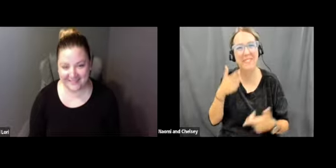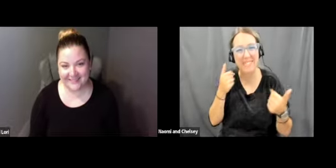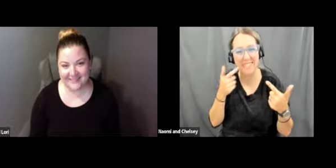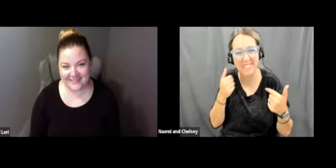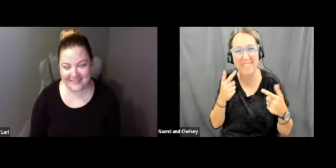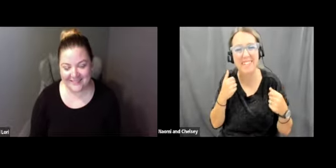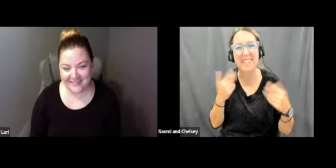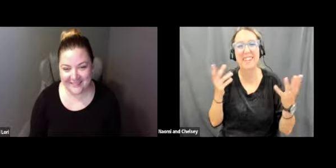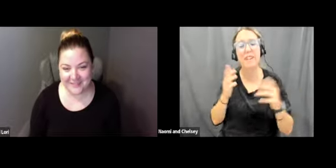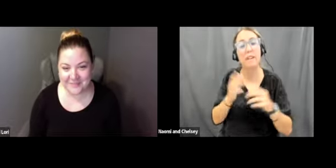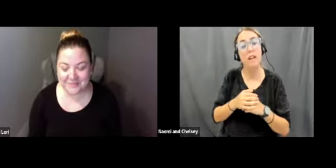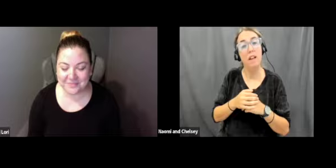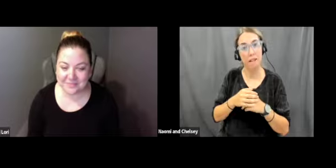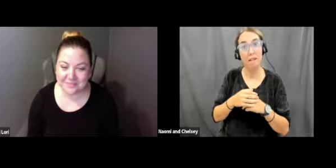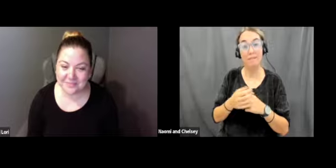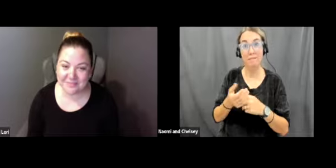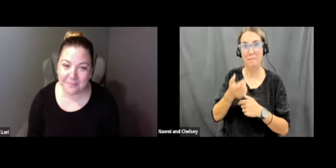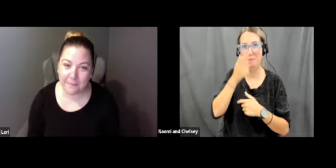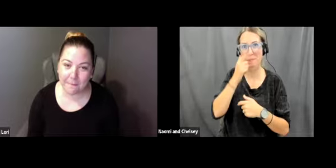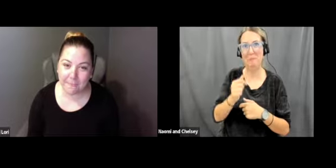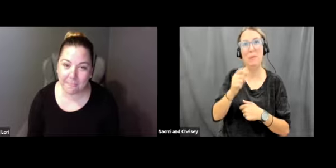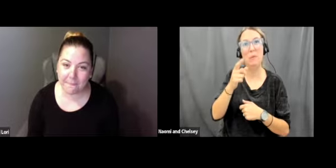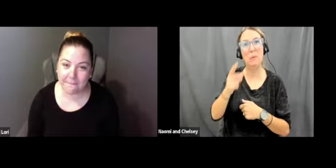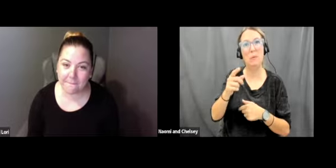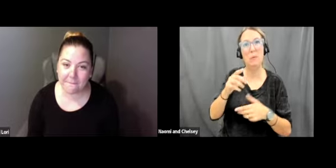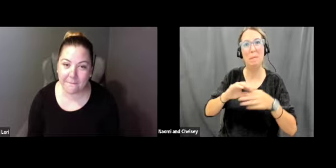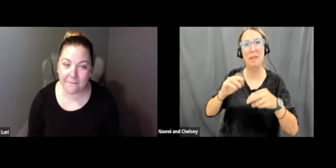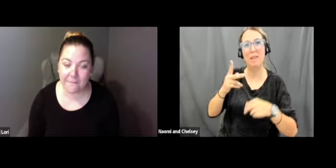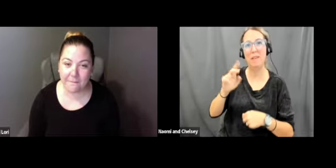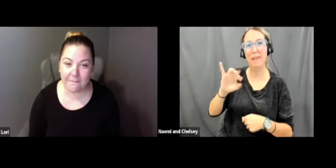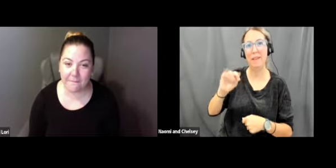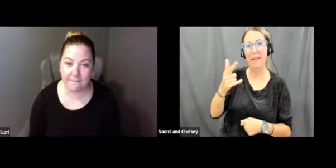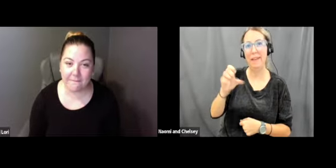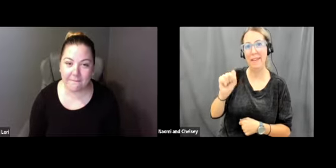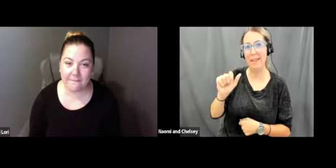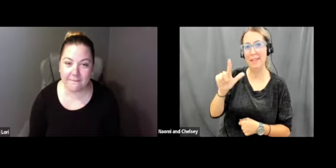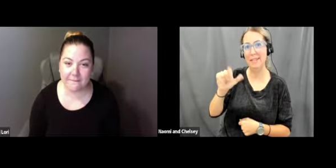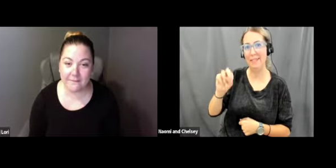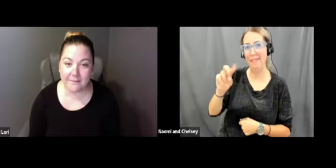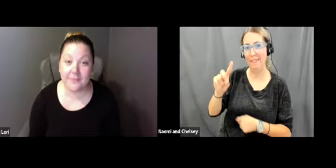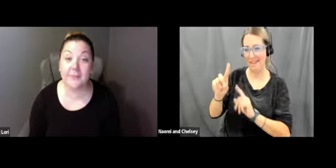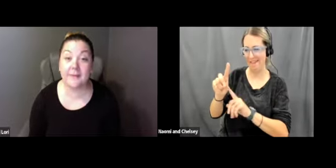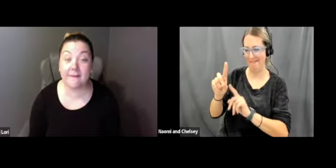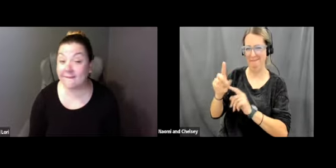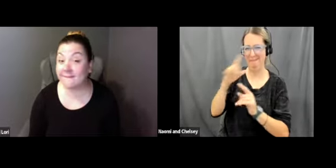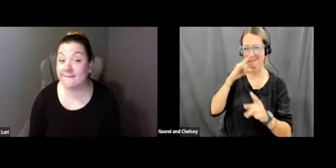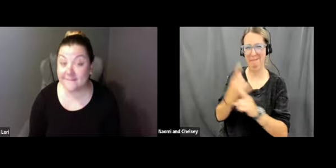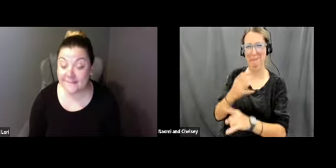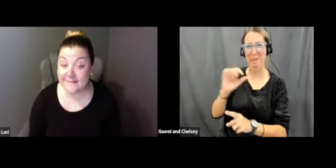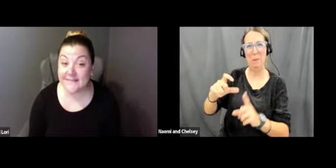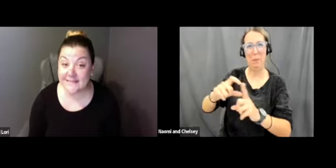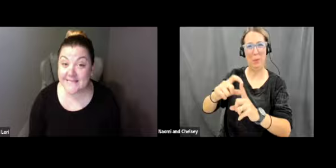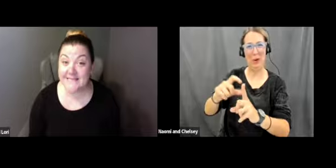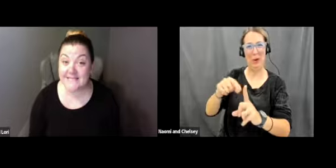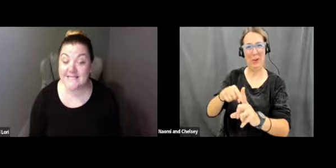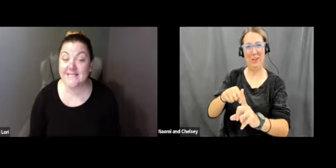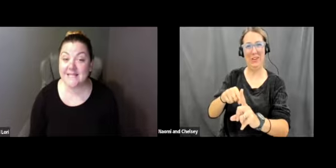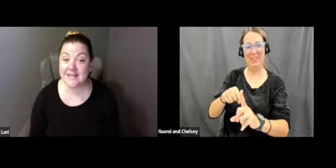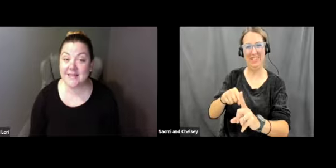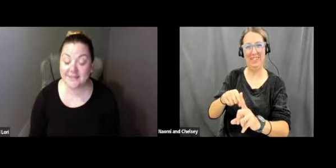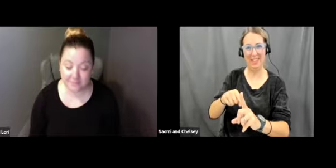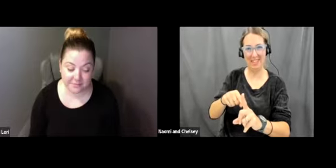what it implies, like of ownership, that specifically being something that you're seeing people